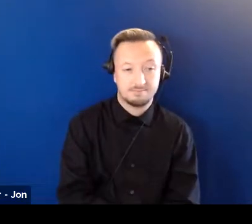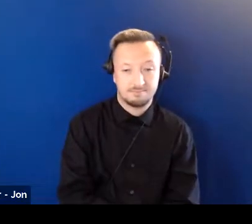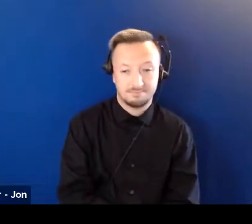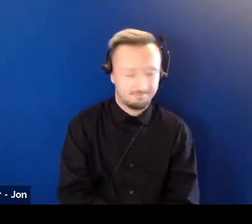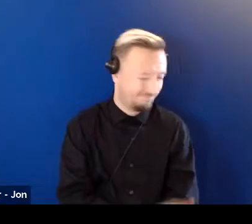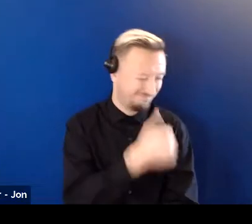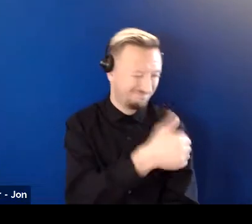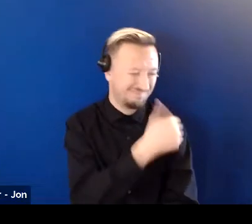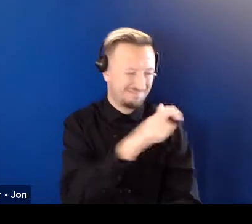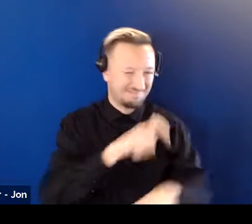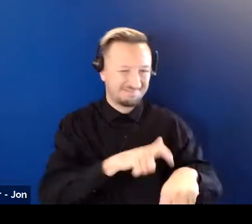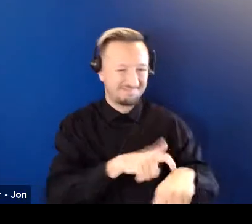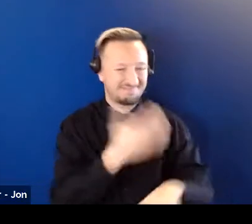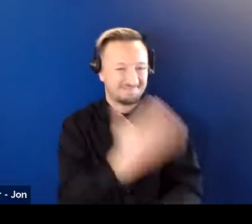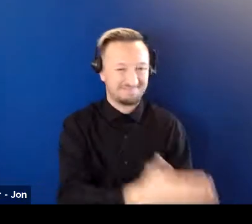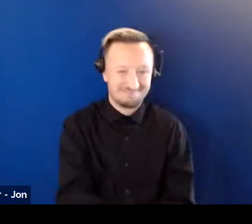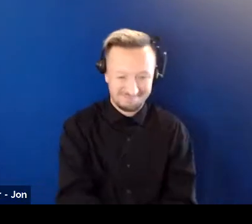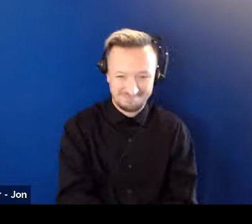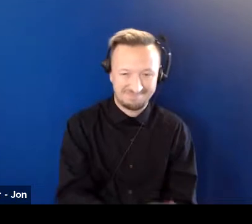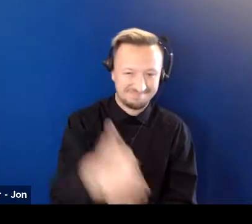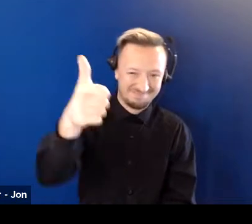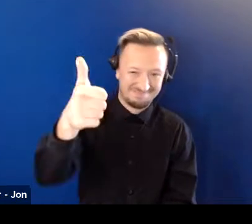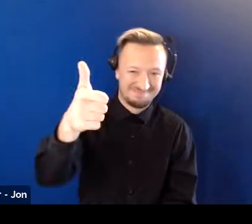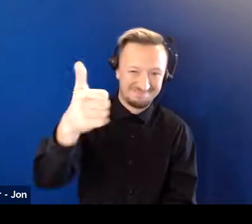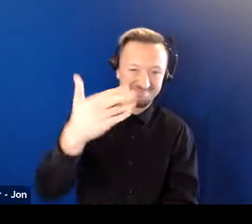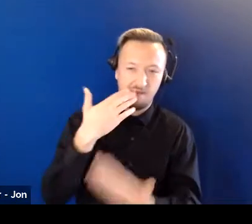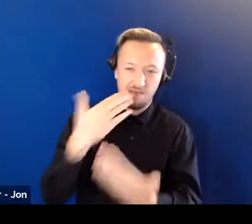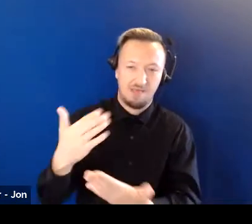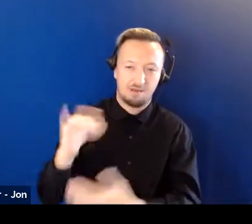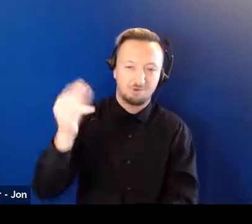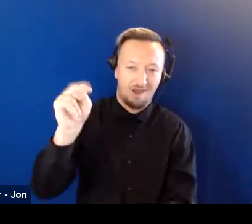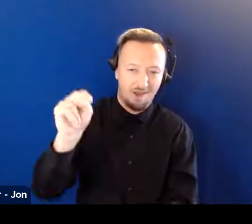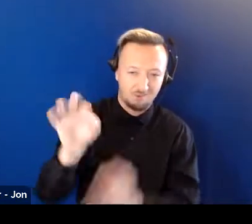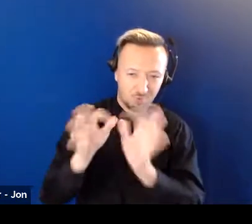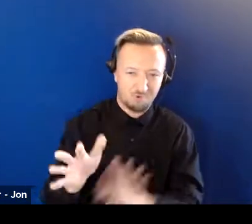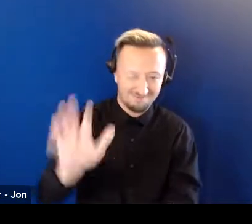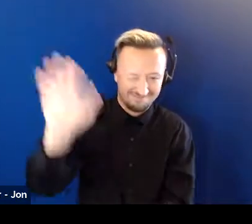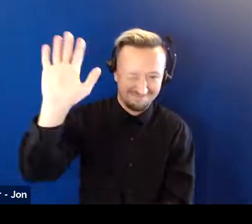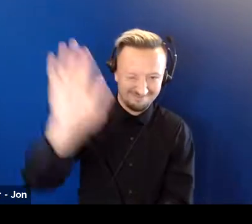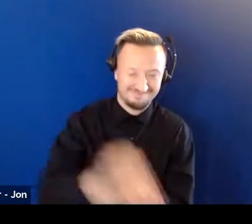Anytime, you're welcome. Good job, John. And John.